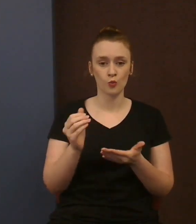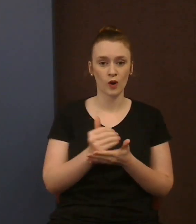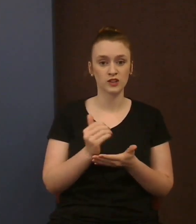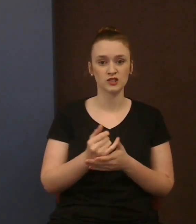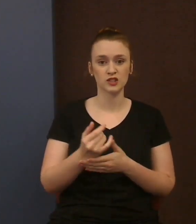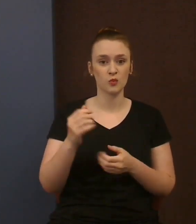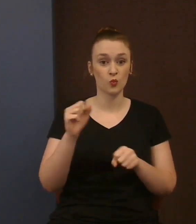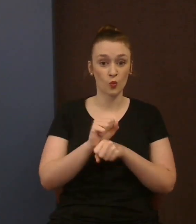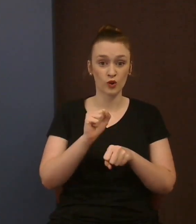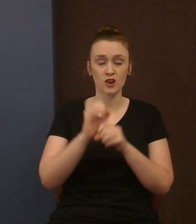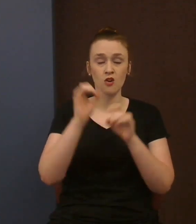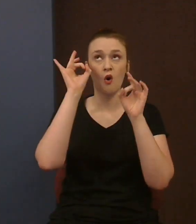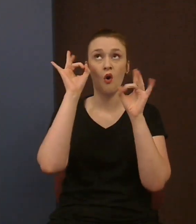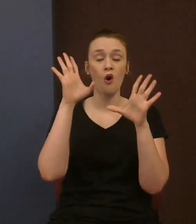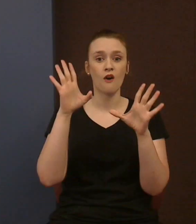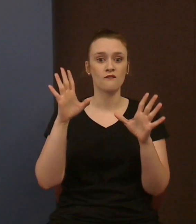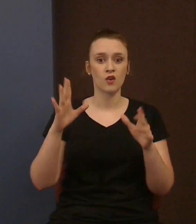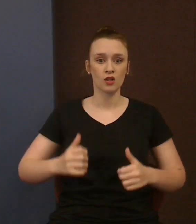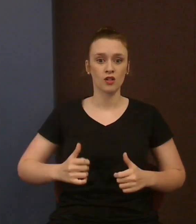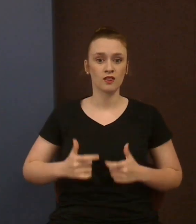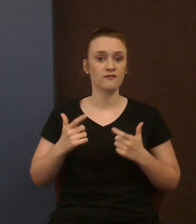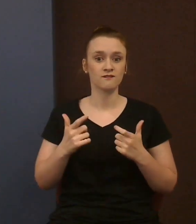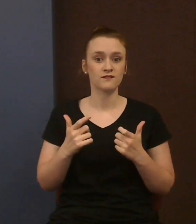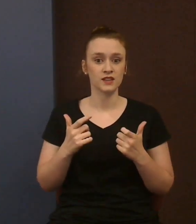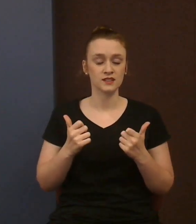conditions. In 1900, for example,